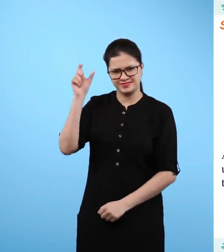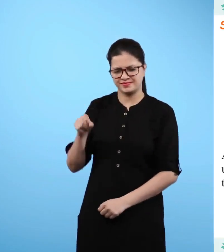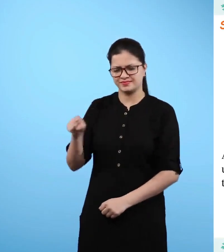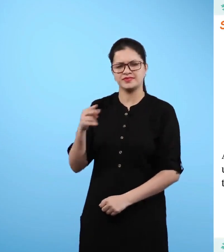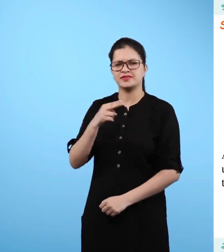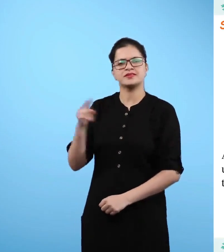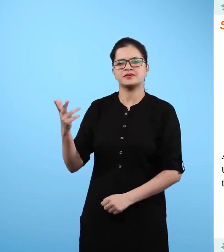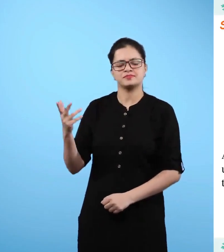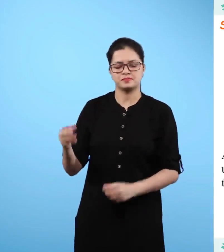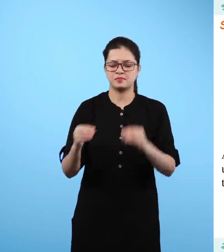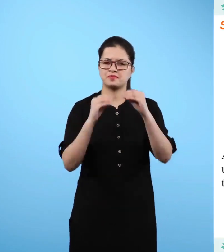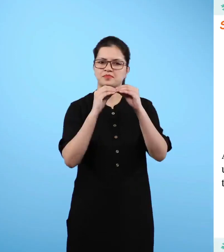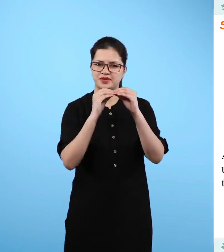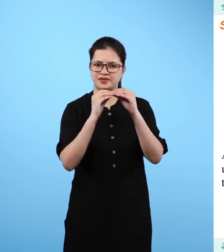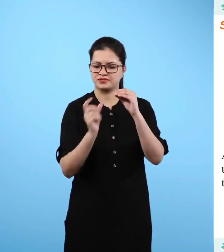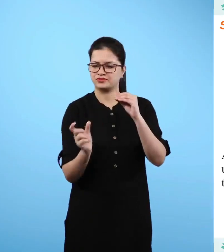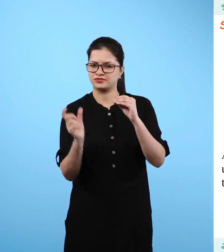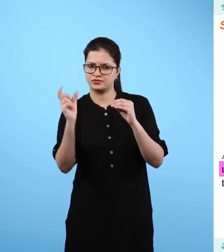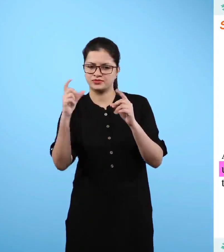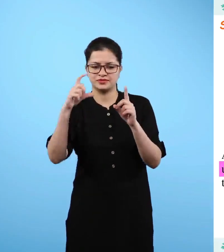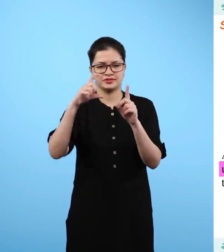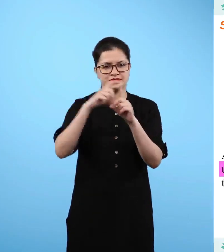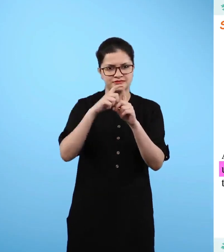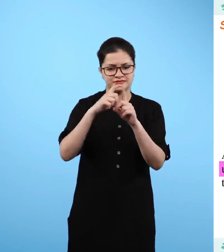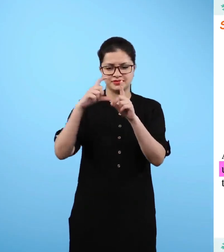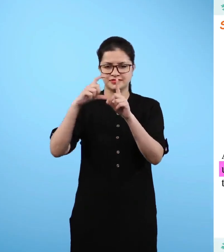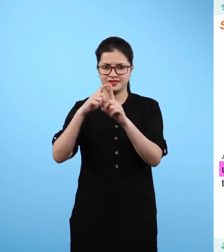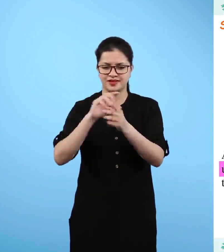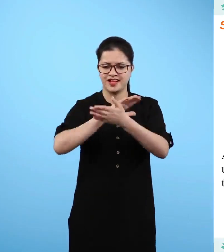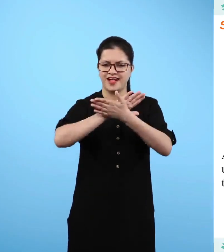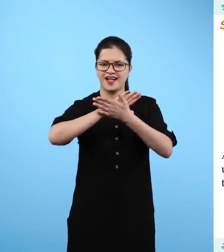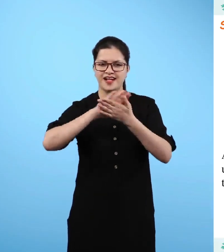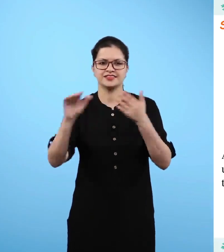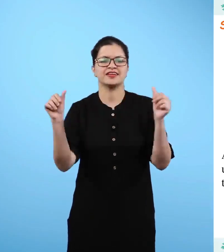Buddha wants to make a paper cube using a squared sheet.